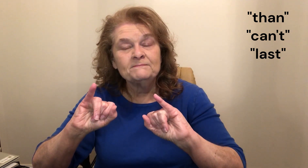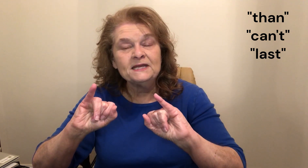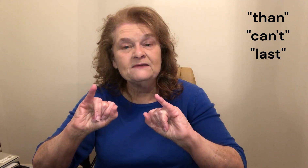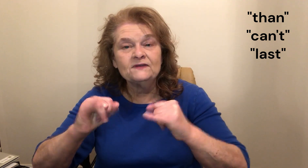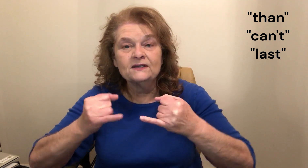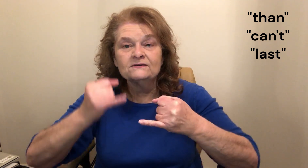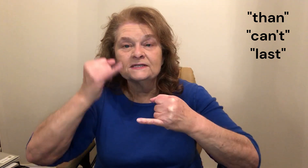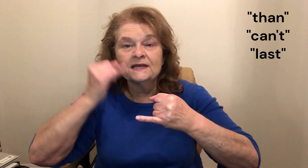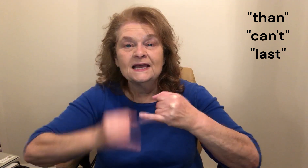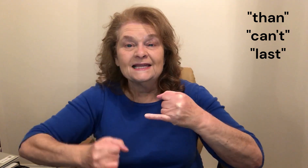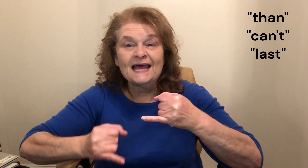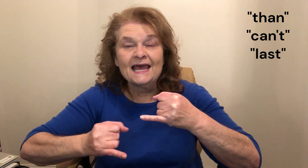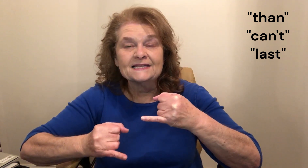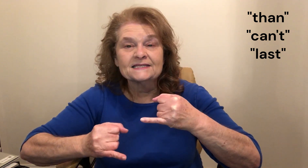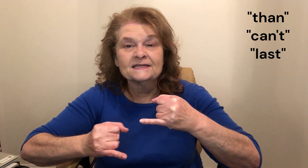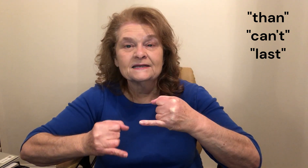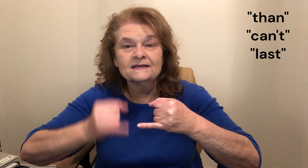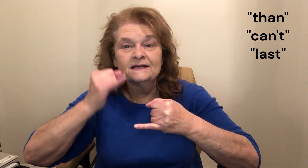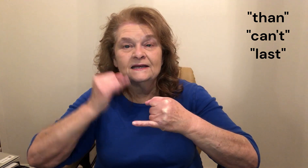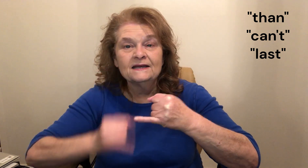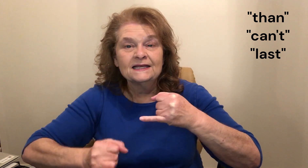pinky fingers, last,